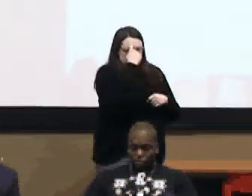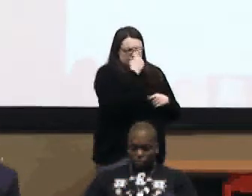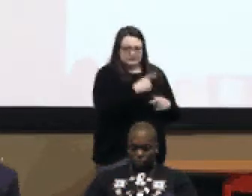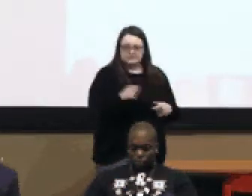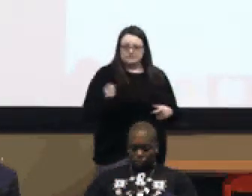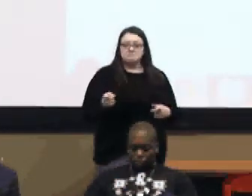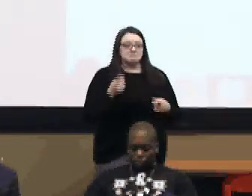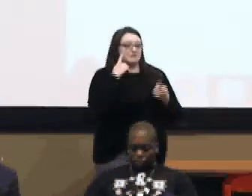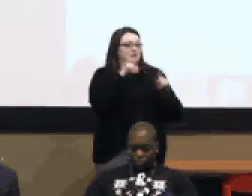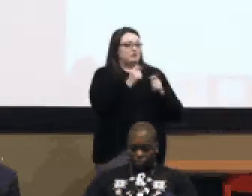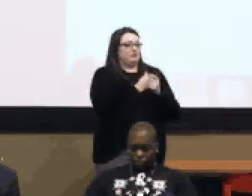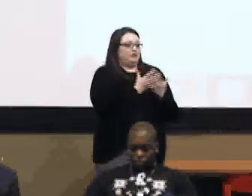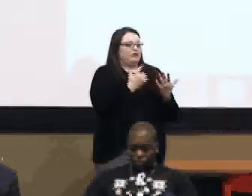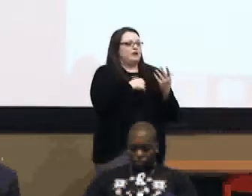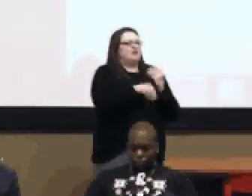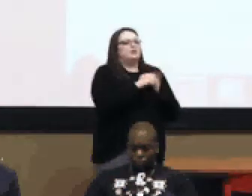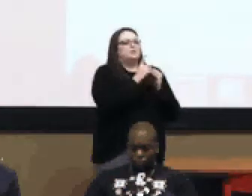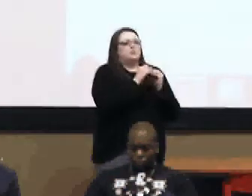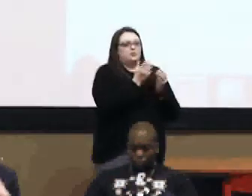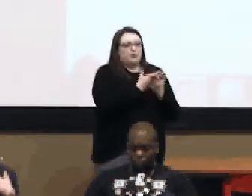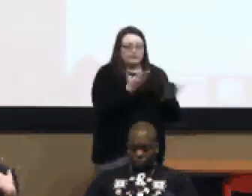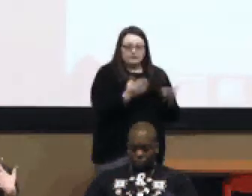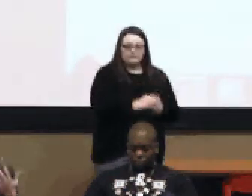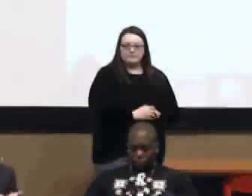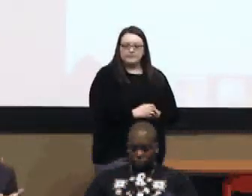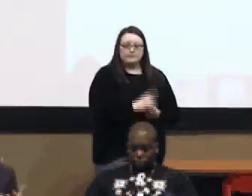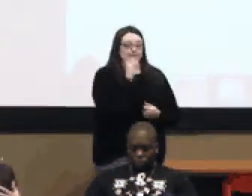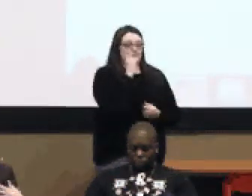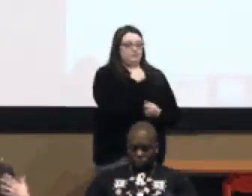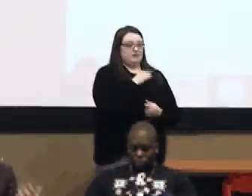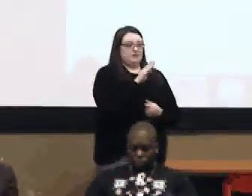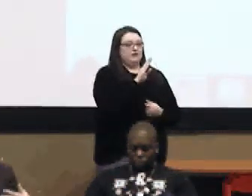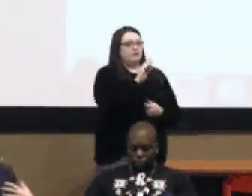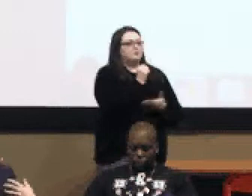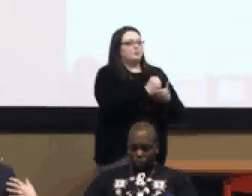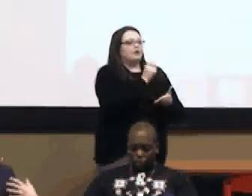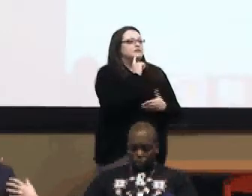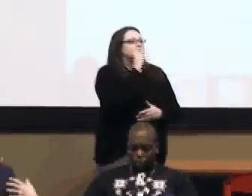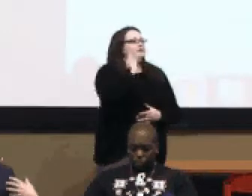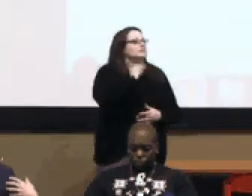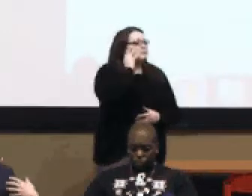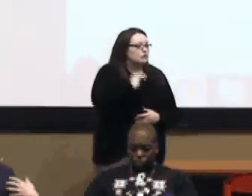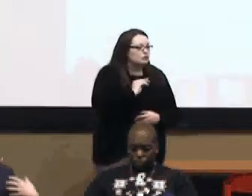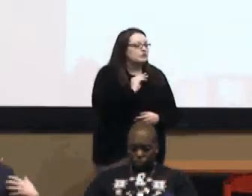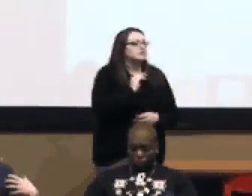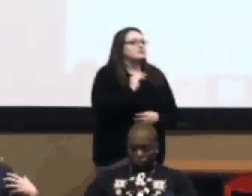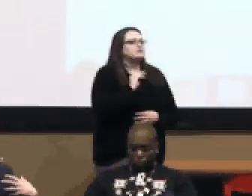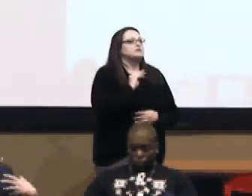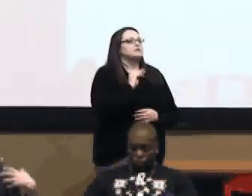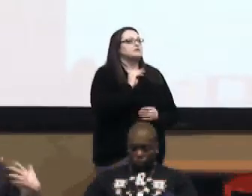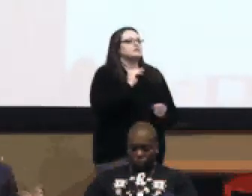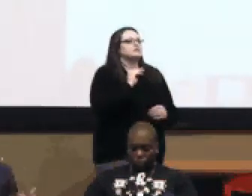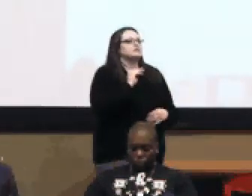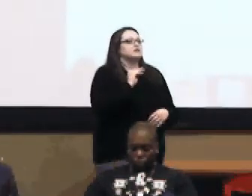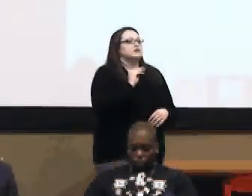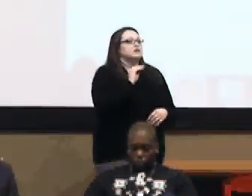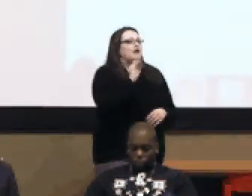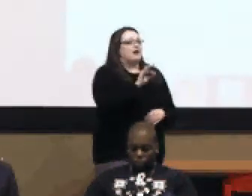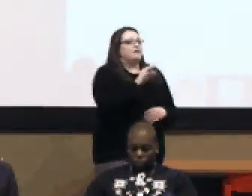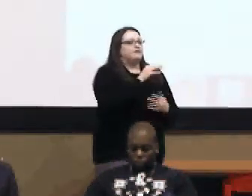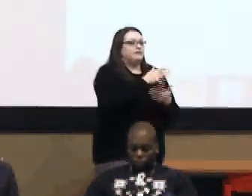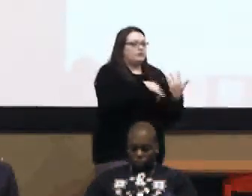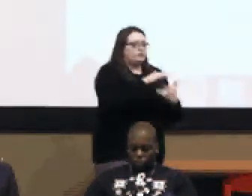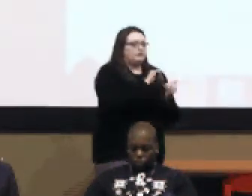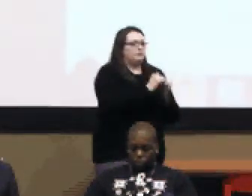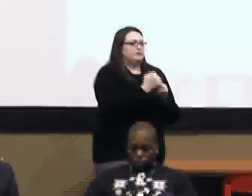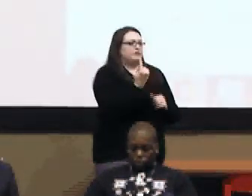I agree with all that, and I would add one thing is that for me, brand is the experience of it's the experience of interacting